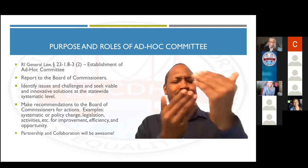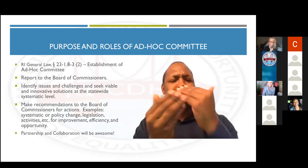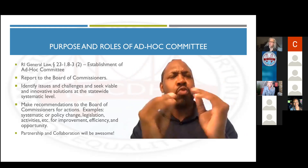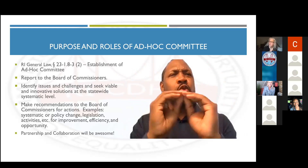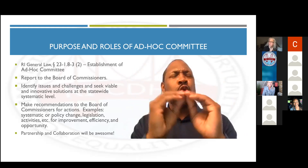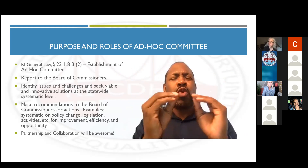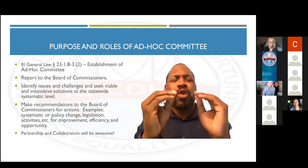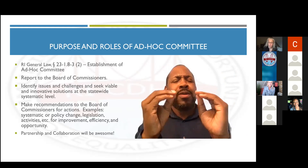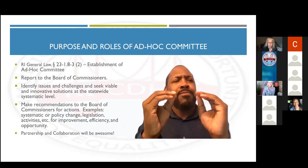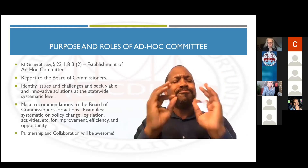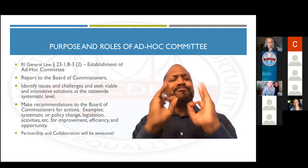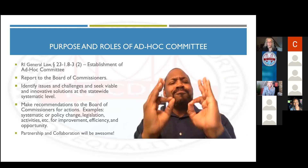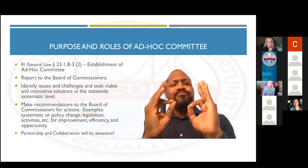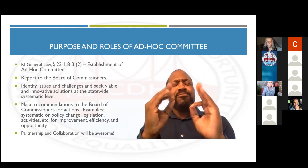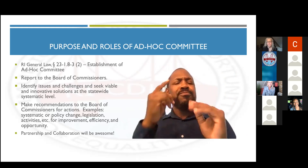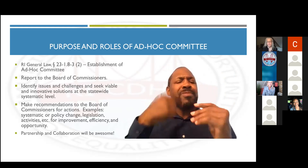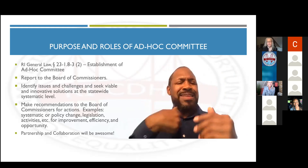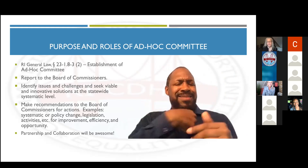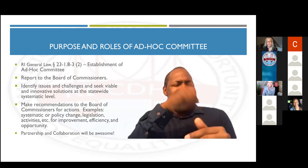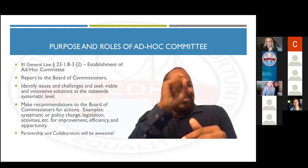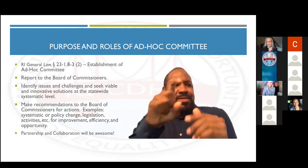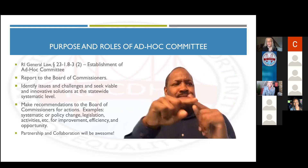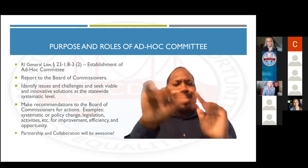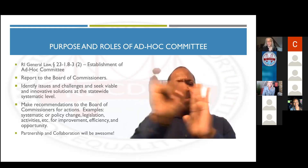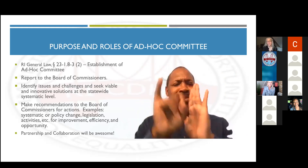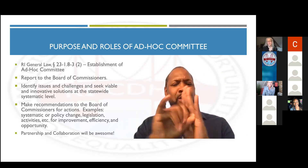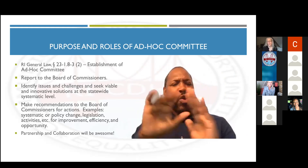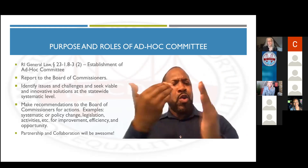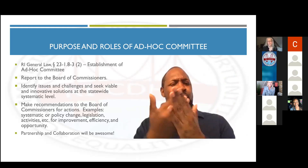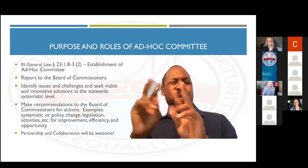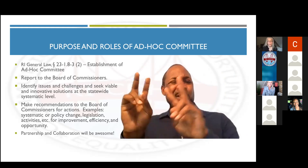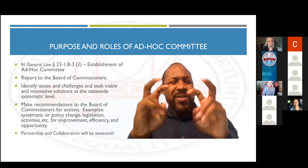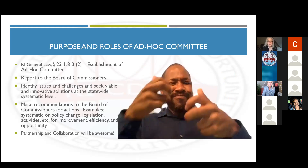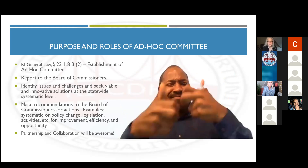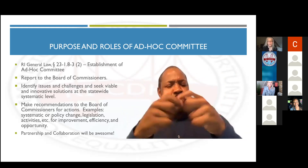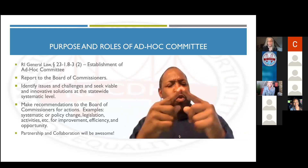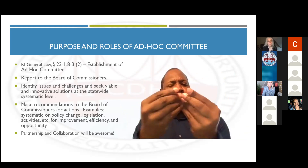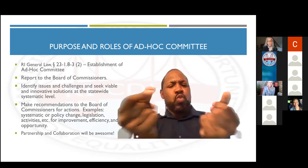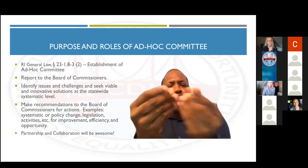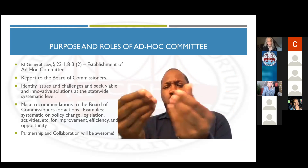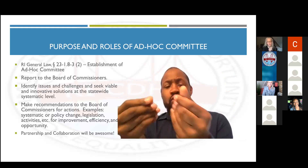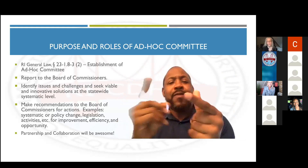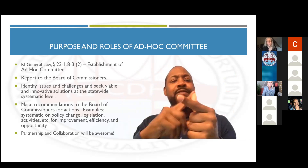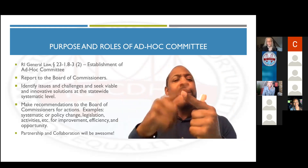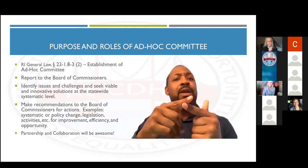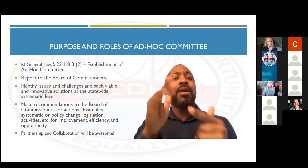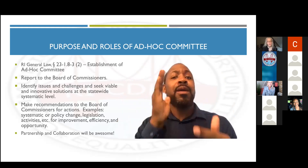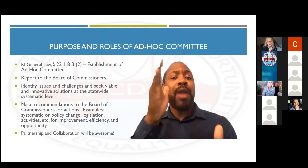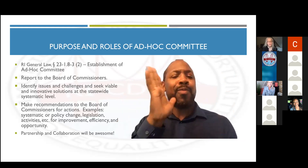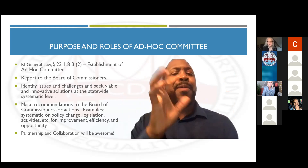of interpreting services. Obviously, you can't get to perfect, but we do identify certain issues that need to